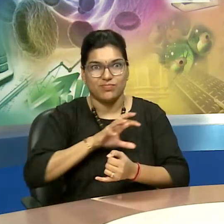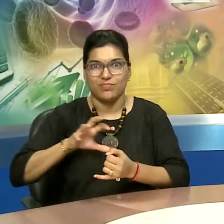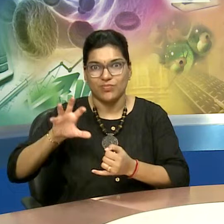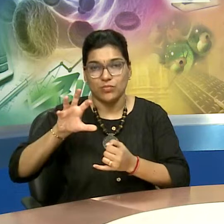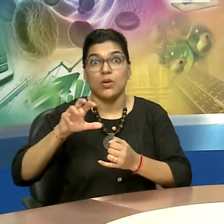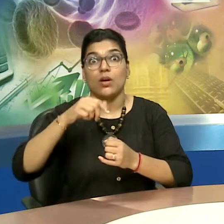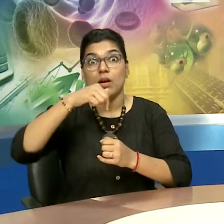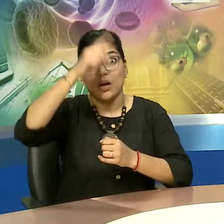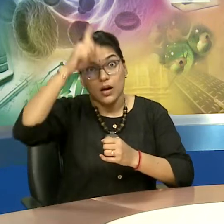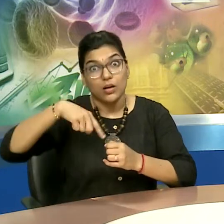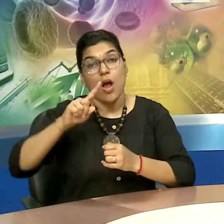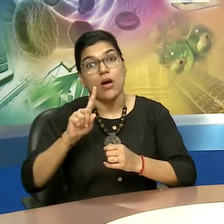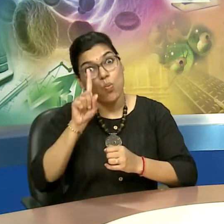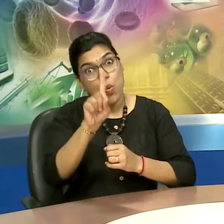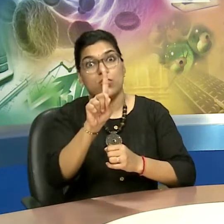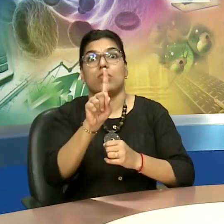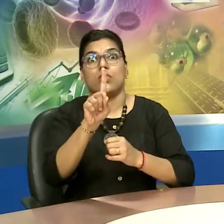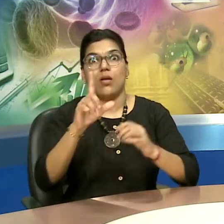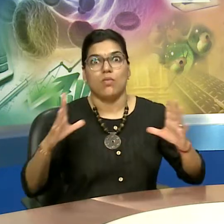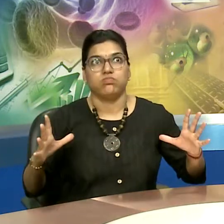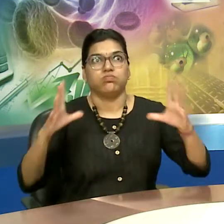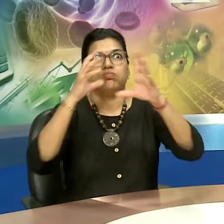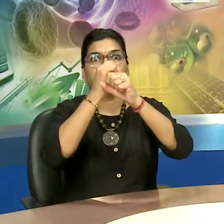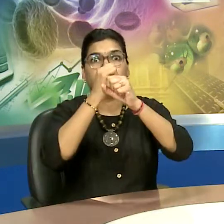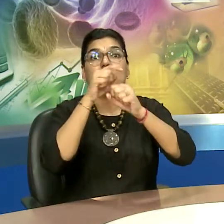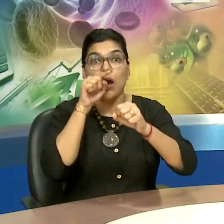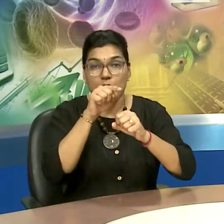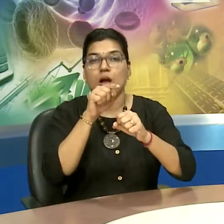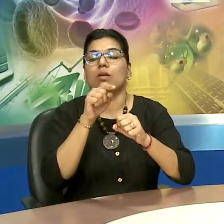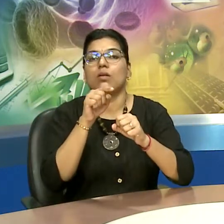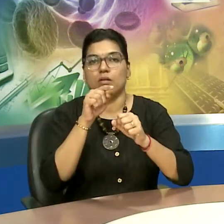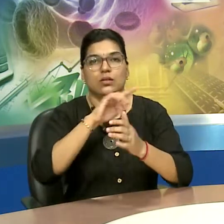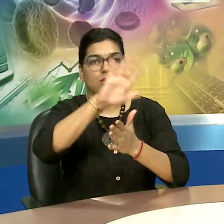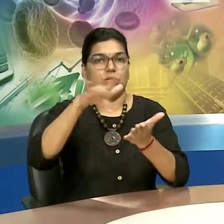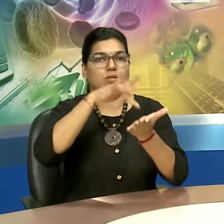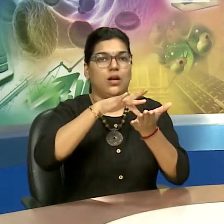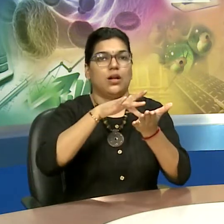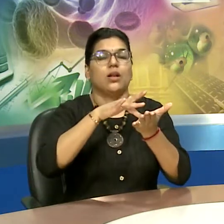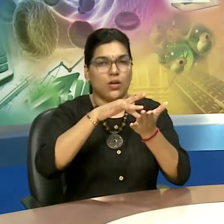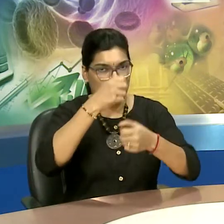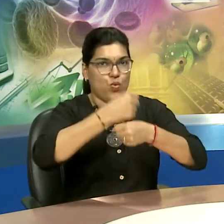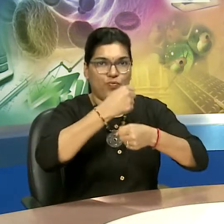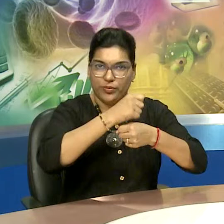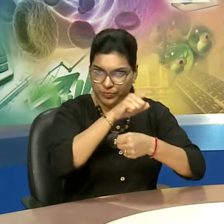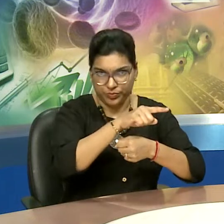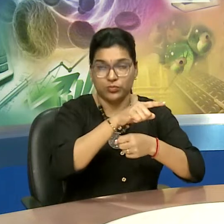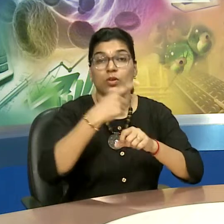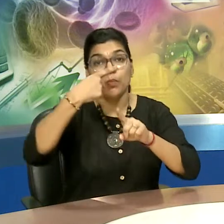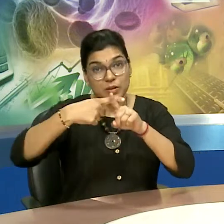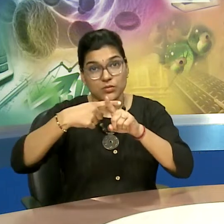As you all know, we all have state government, but over them